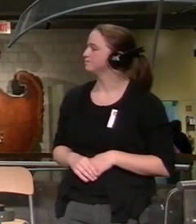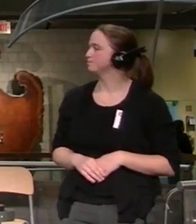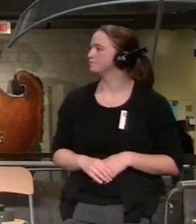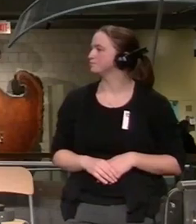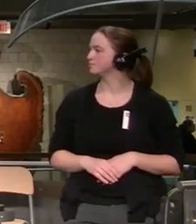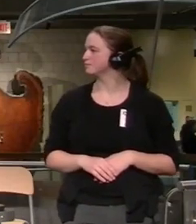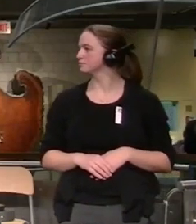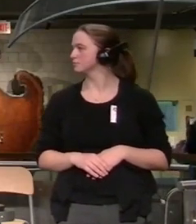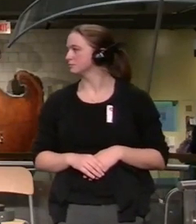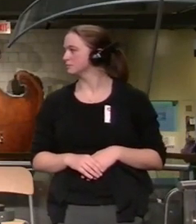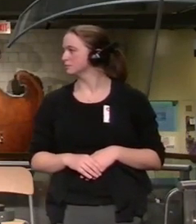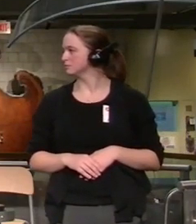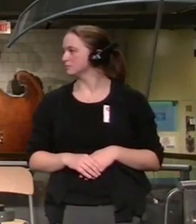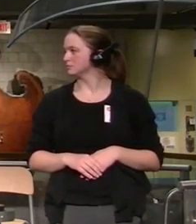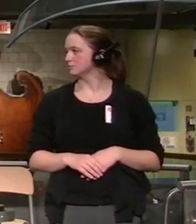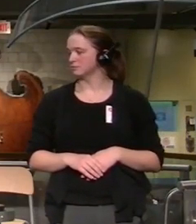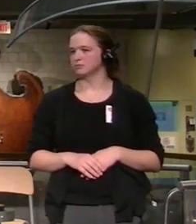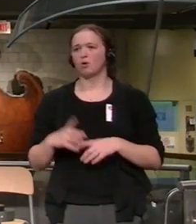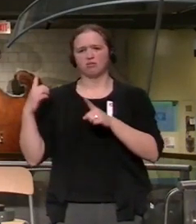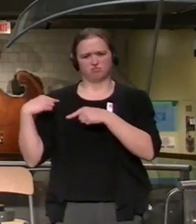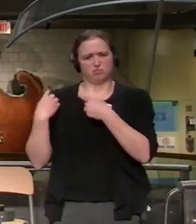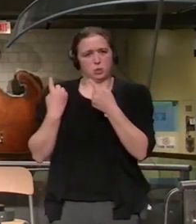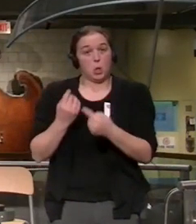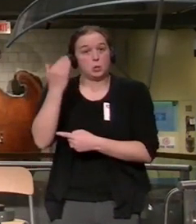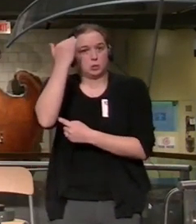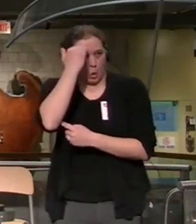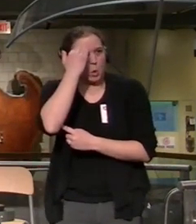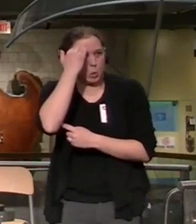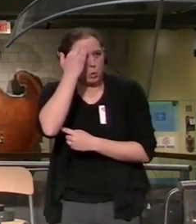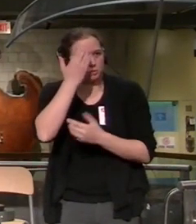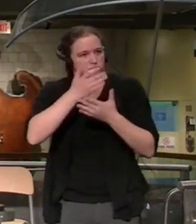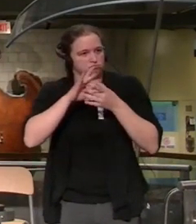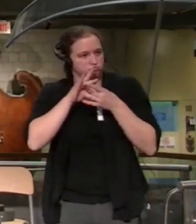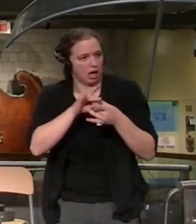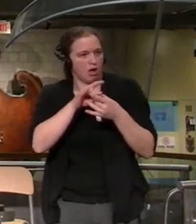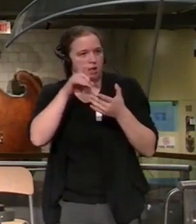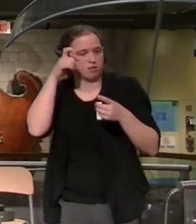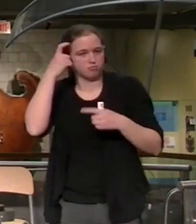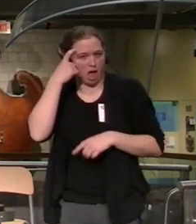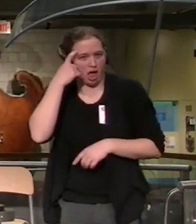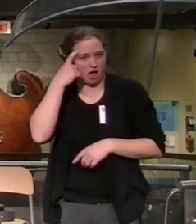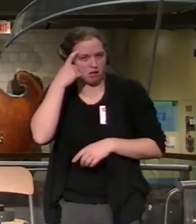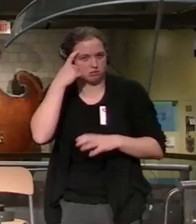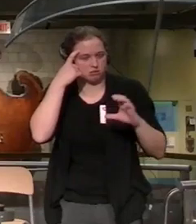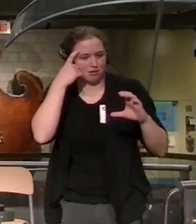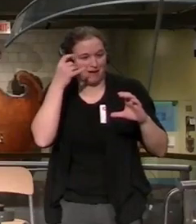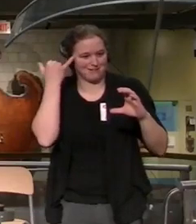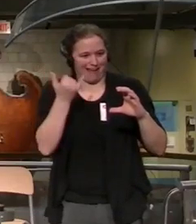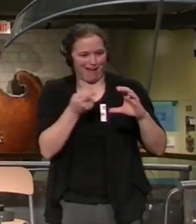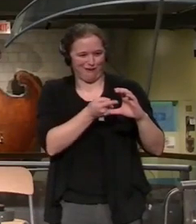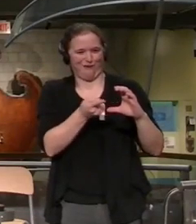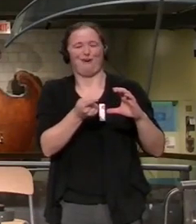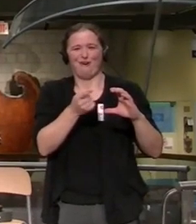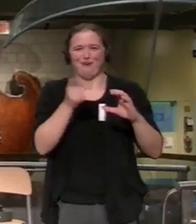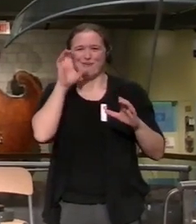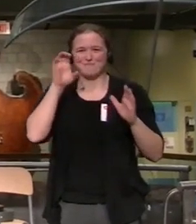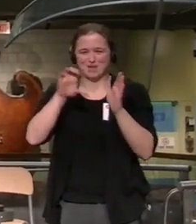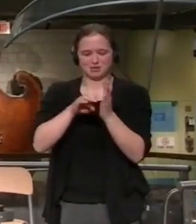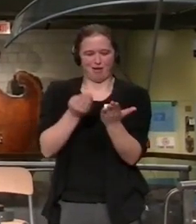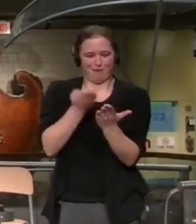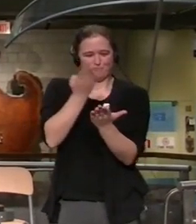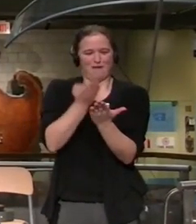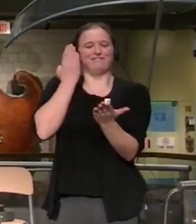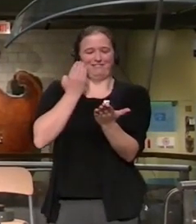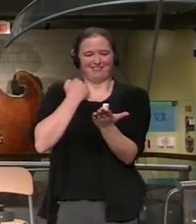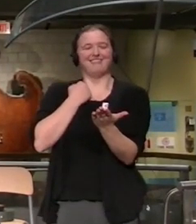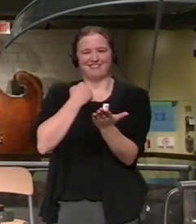to understand what we've known for a very long time, but now we can look in the living, human, breathing brain time after time, because